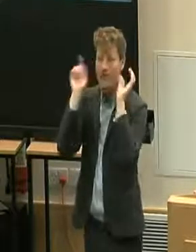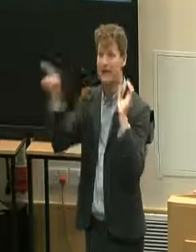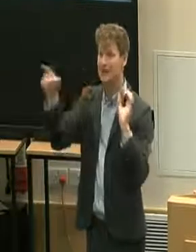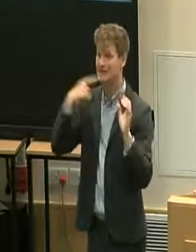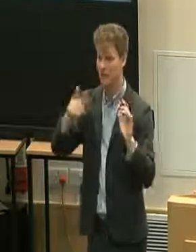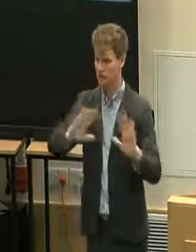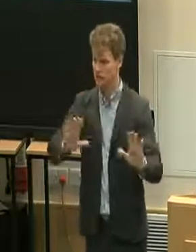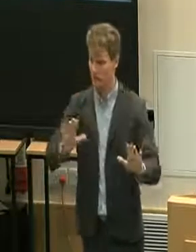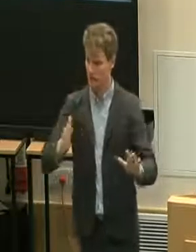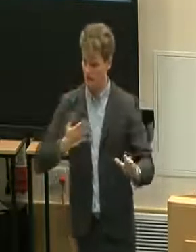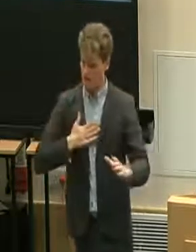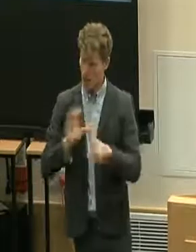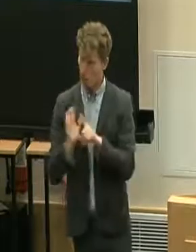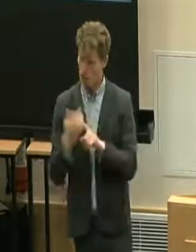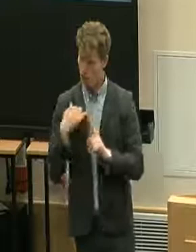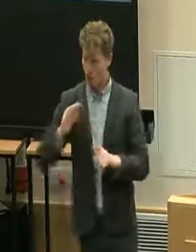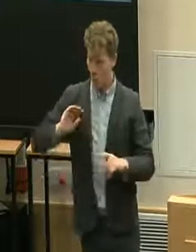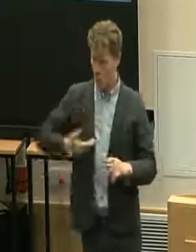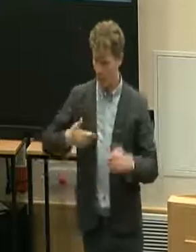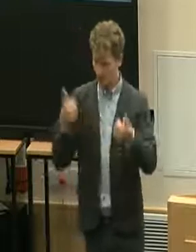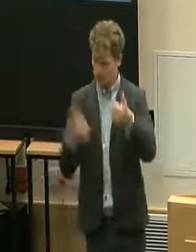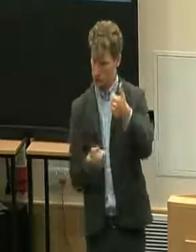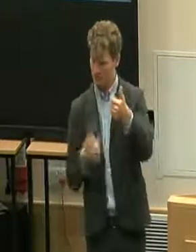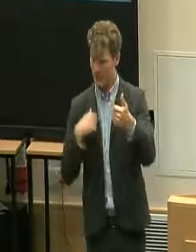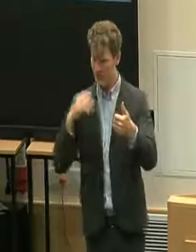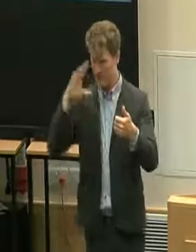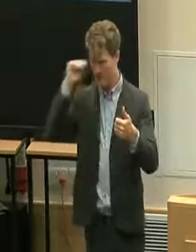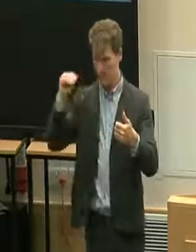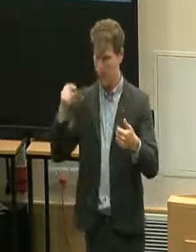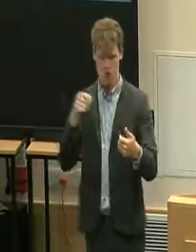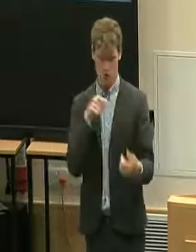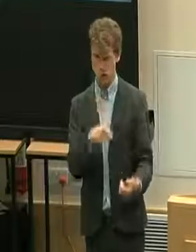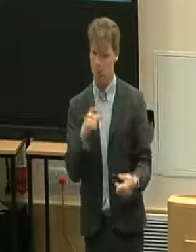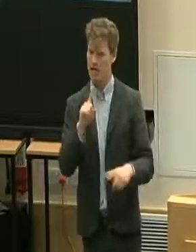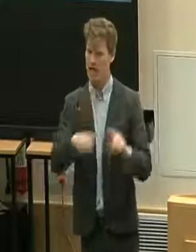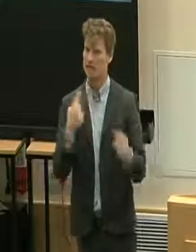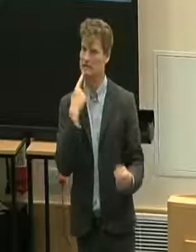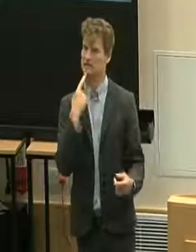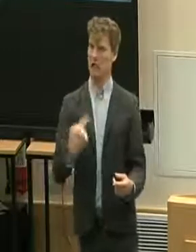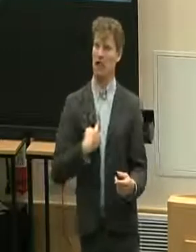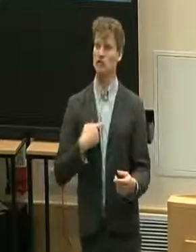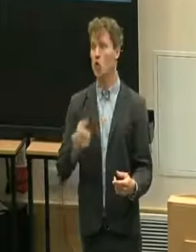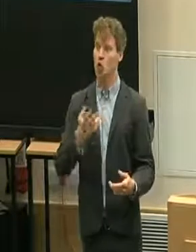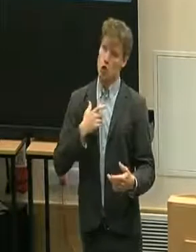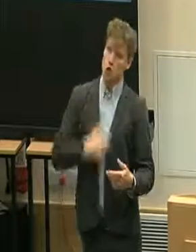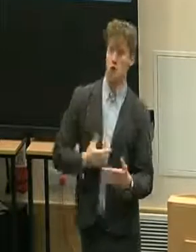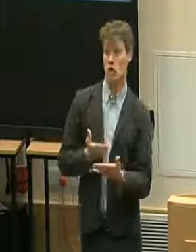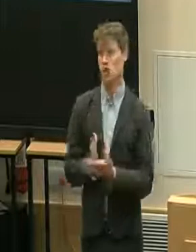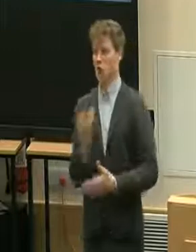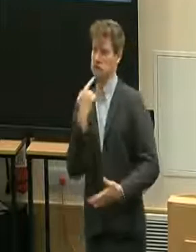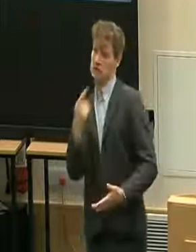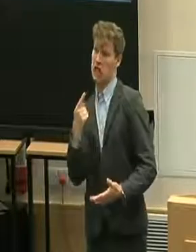That's our culture. Who in the hell do you think you are to tell us, with your human rights, that